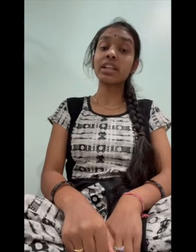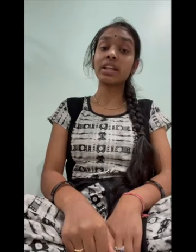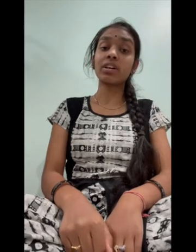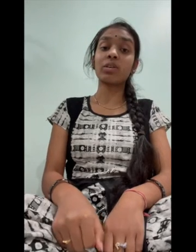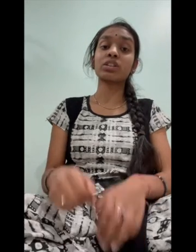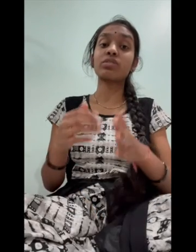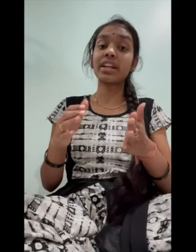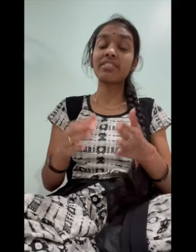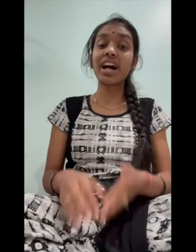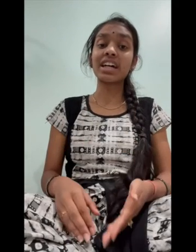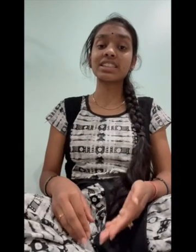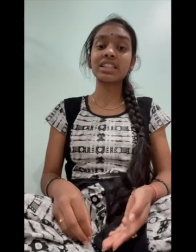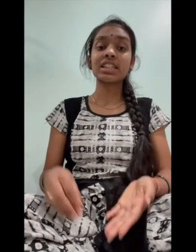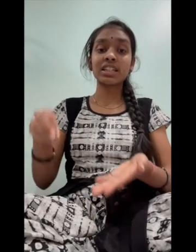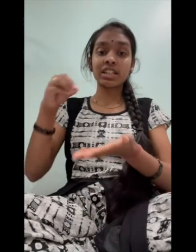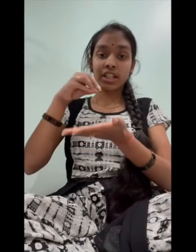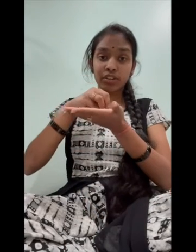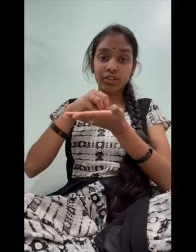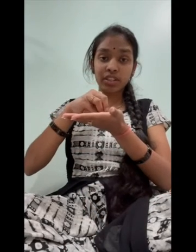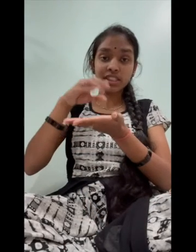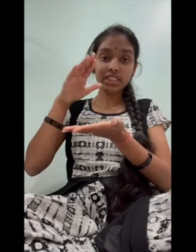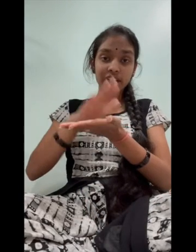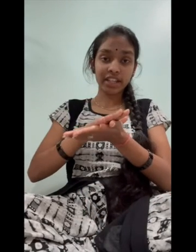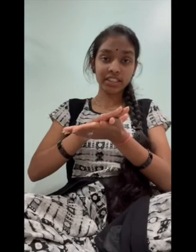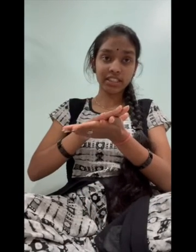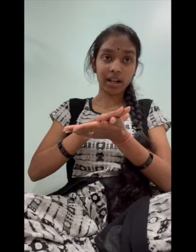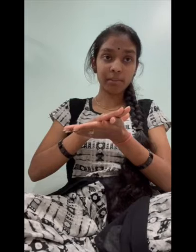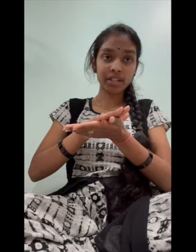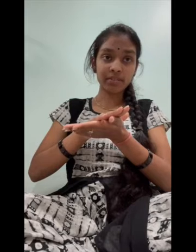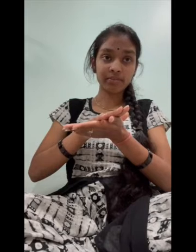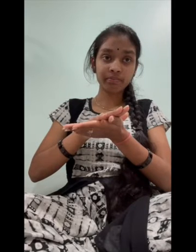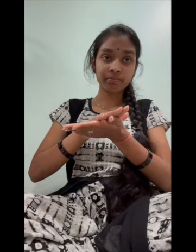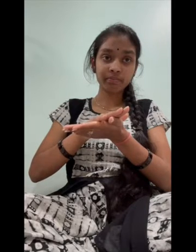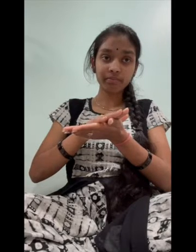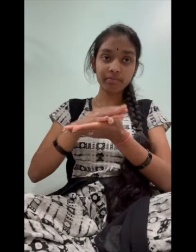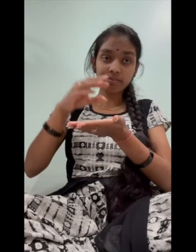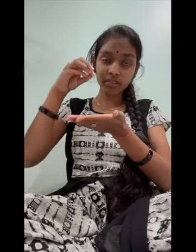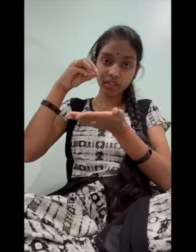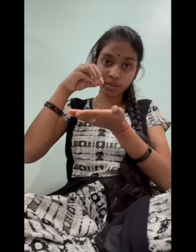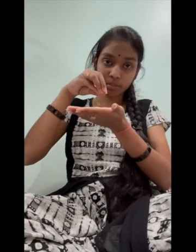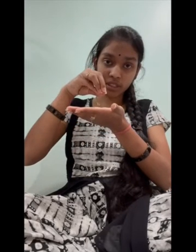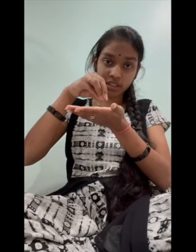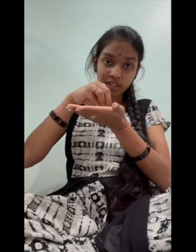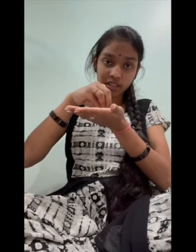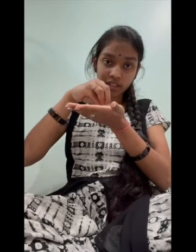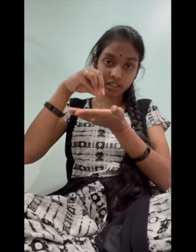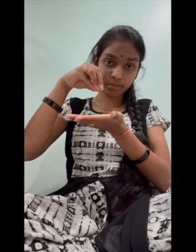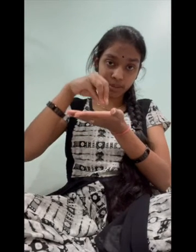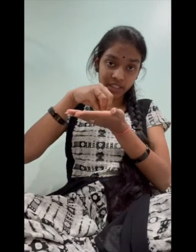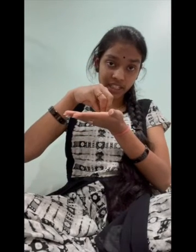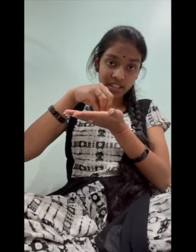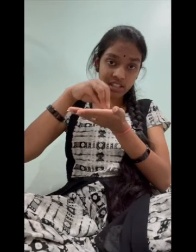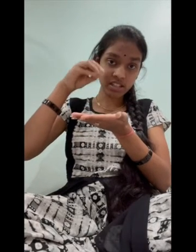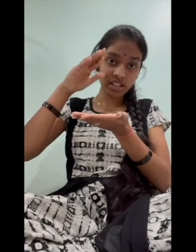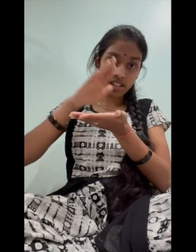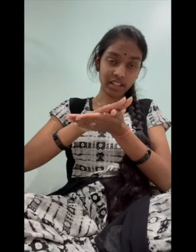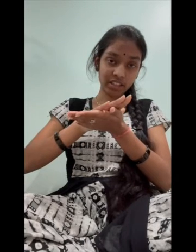quickly or to write fast, you do this and you slap. You put it in and then you